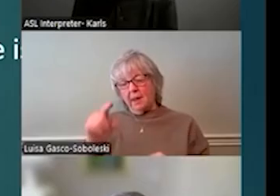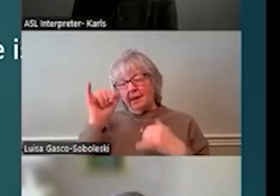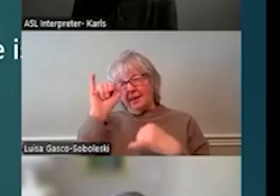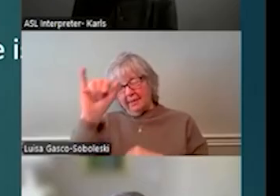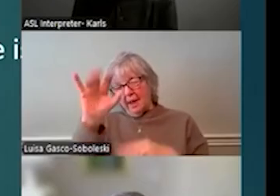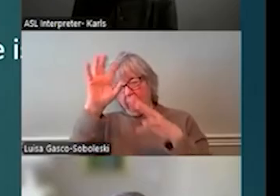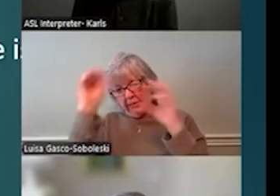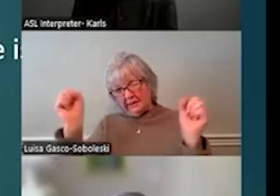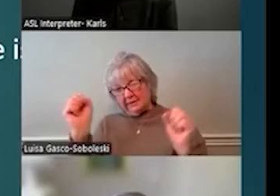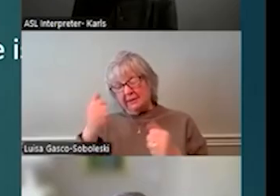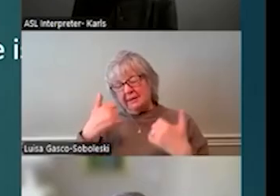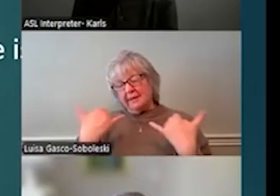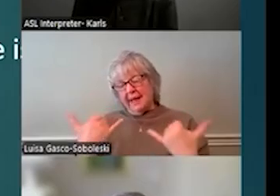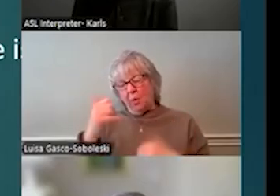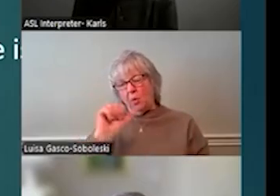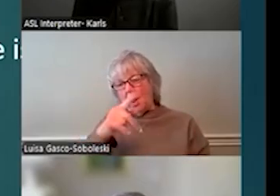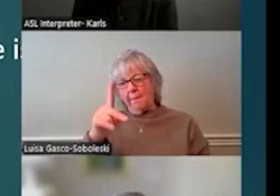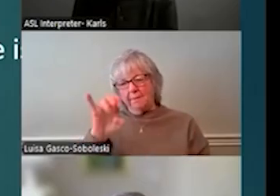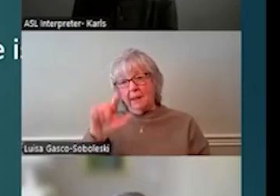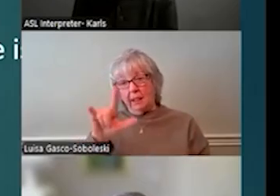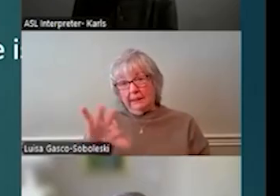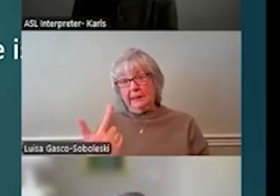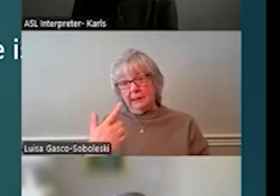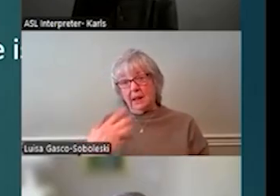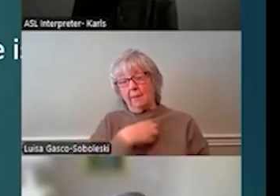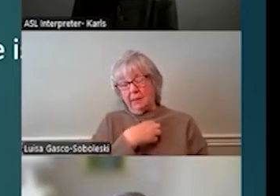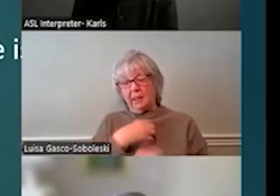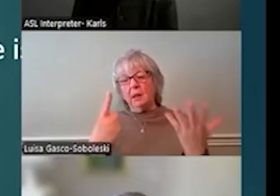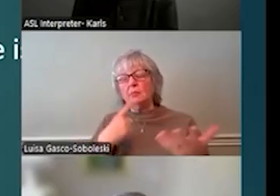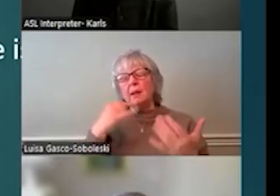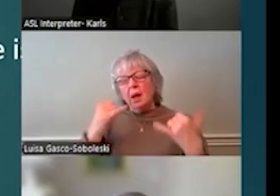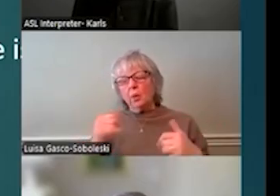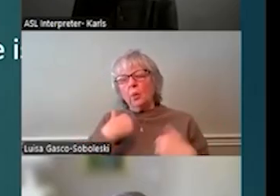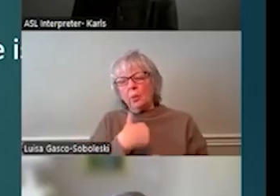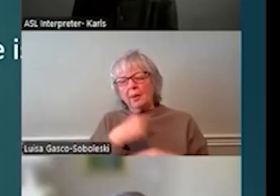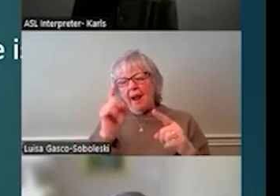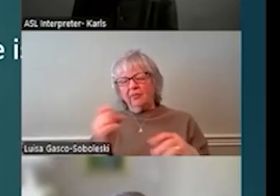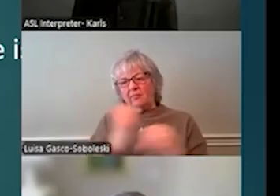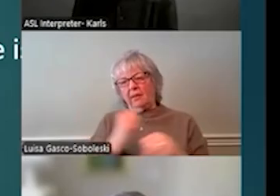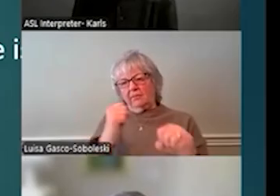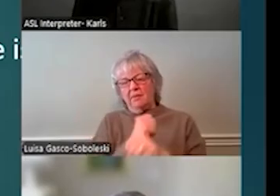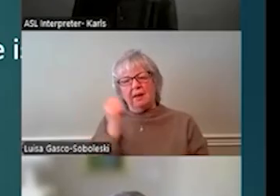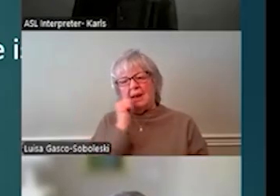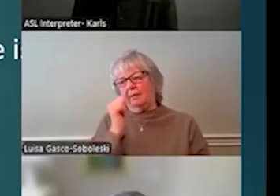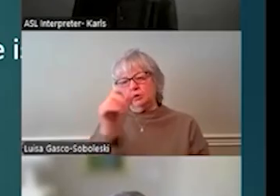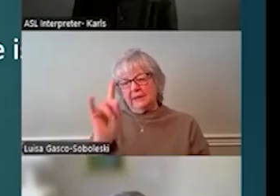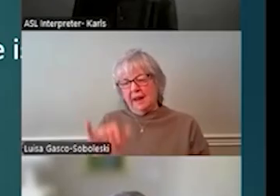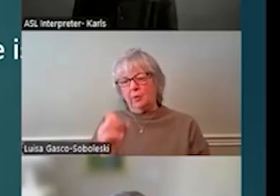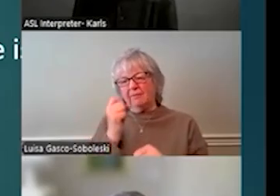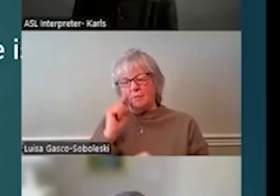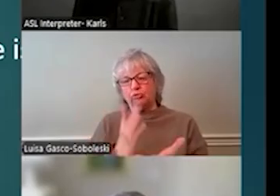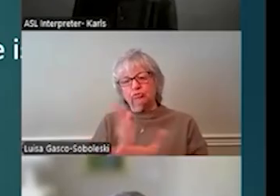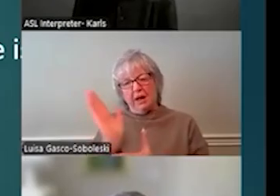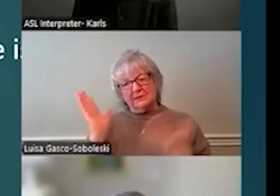and we were able to win the case. However, the president has now appealed, and we have to